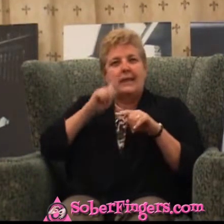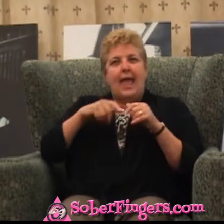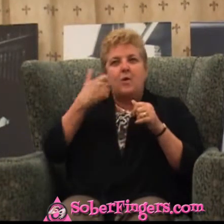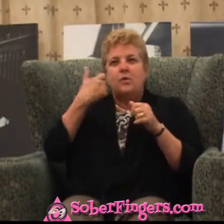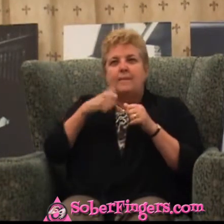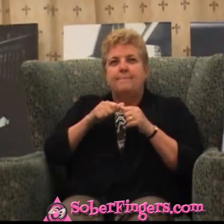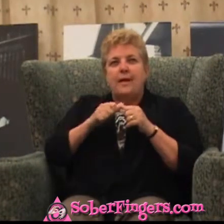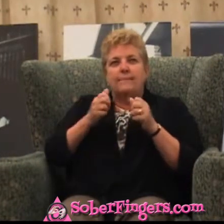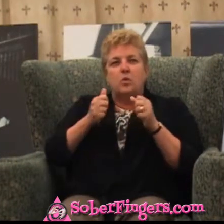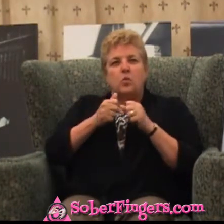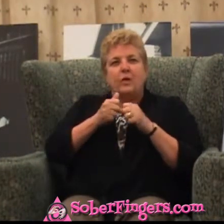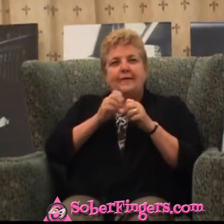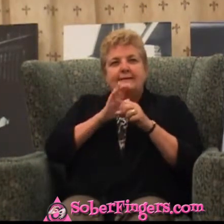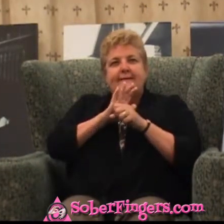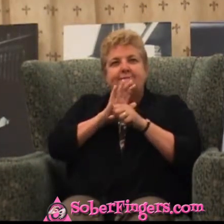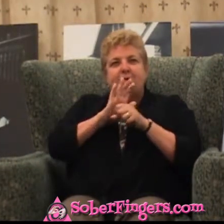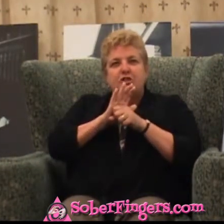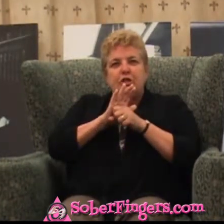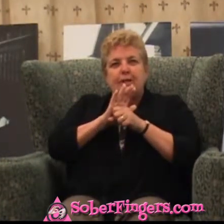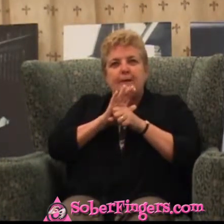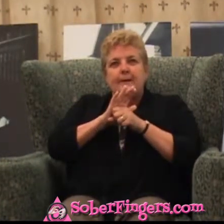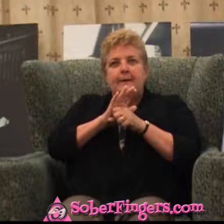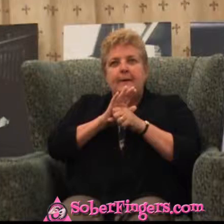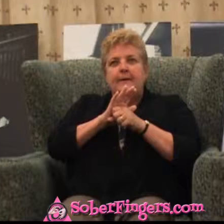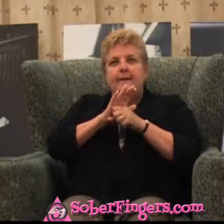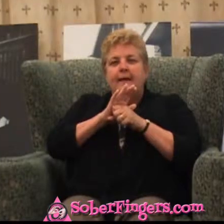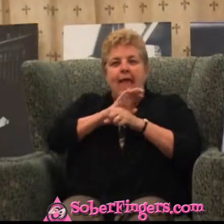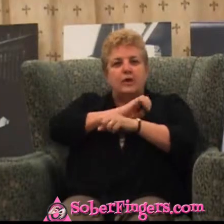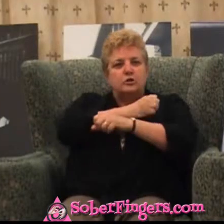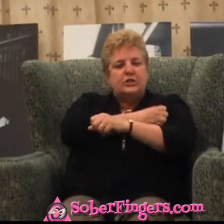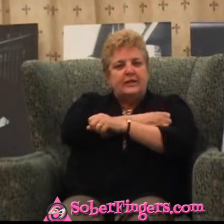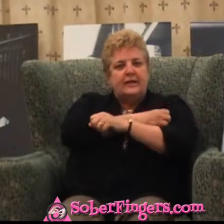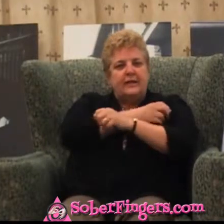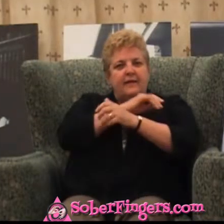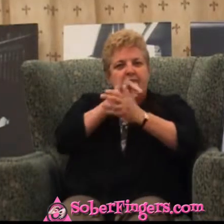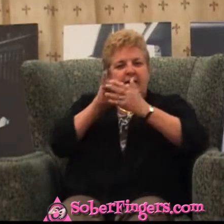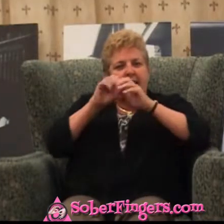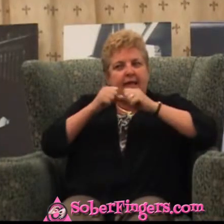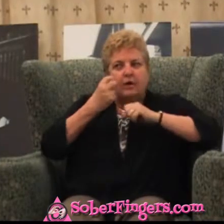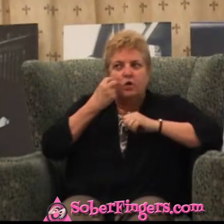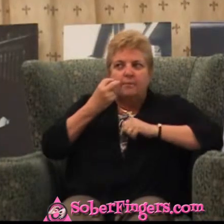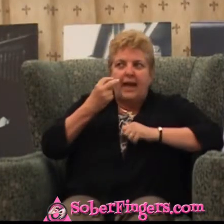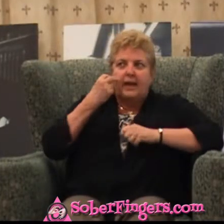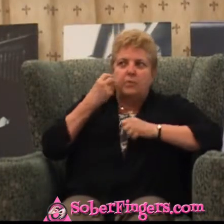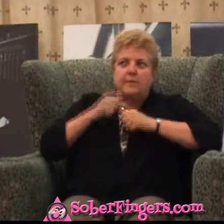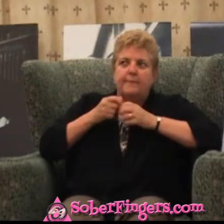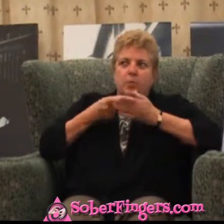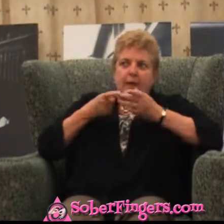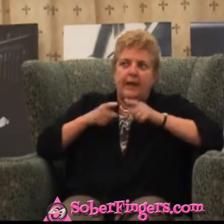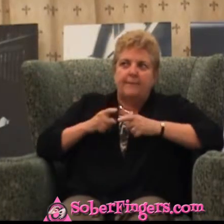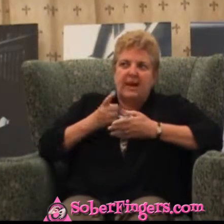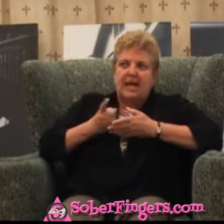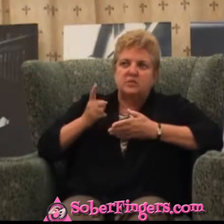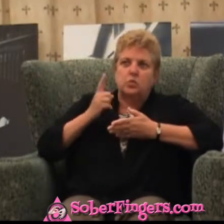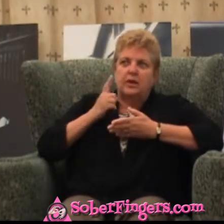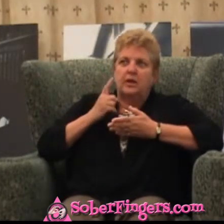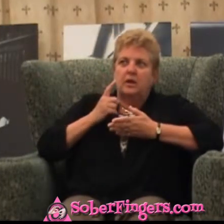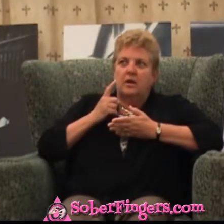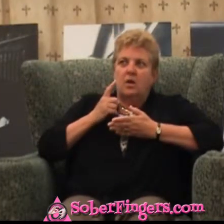and the suffering of just a week or a day ago. The promises that I make to myself, trying to